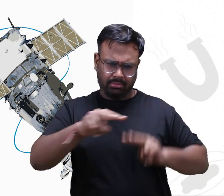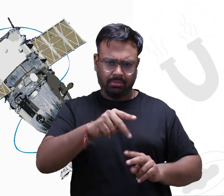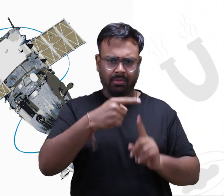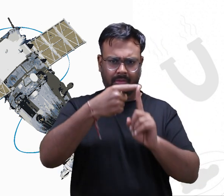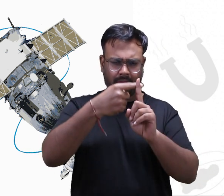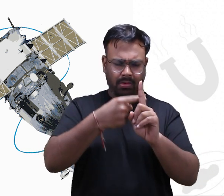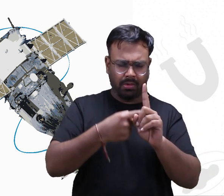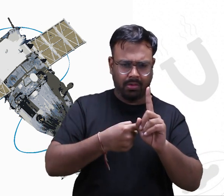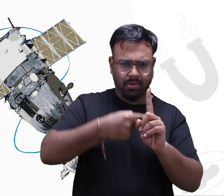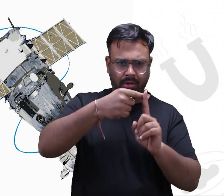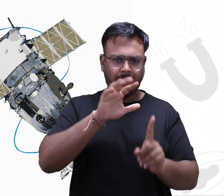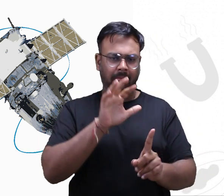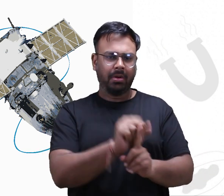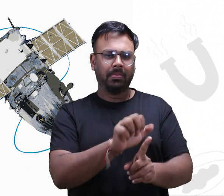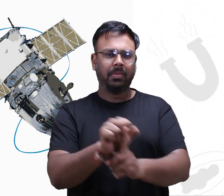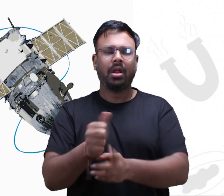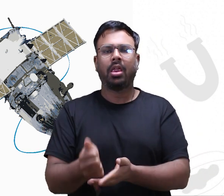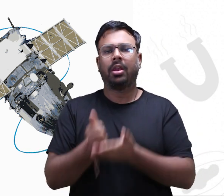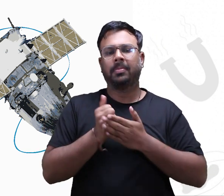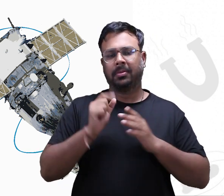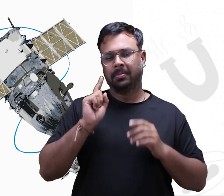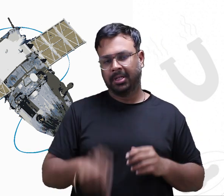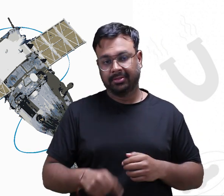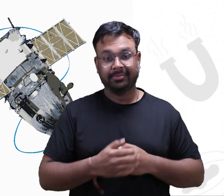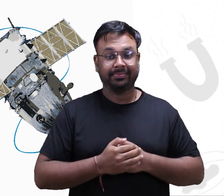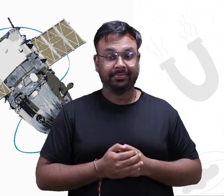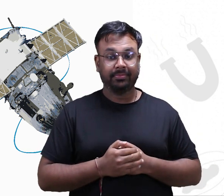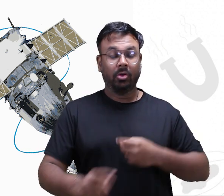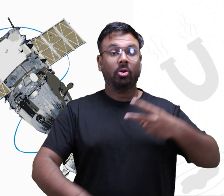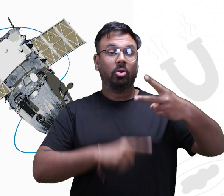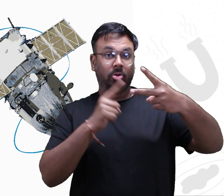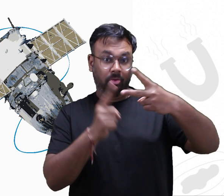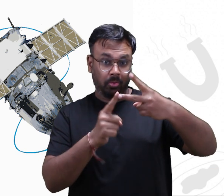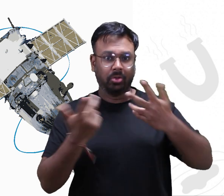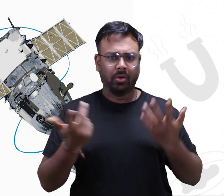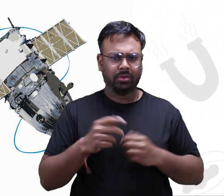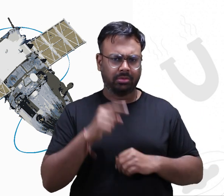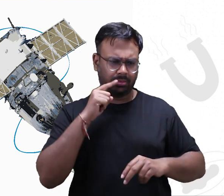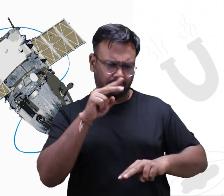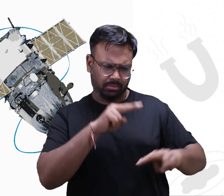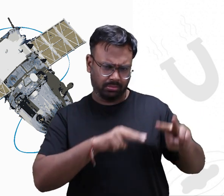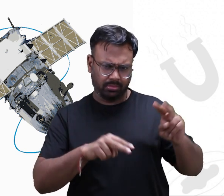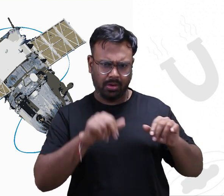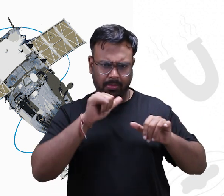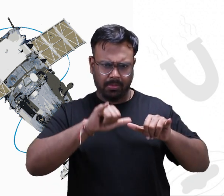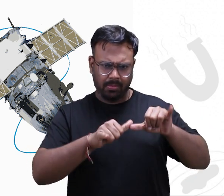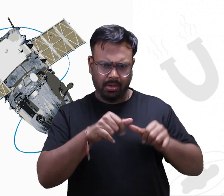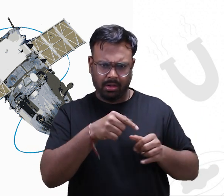Satellite to detect usually warming or cooling patterns in ocean.